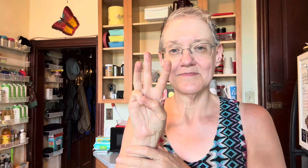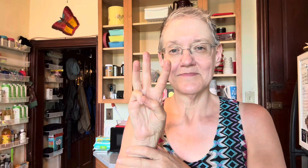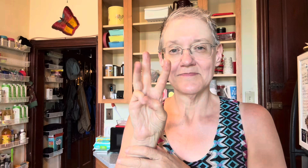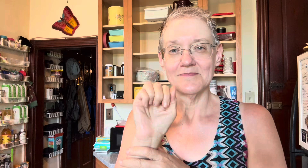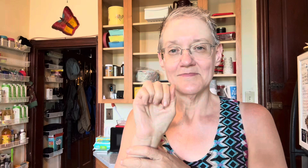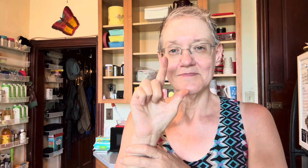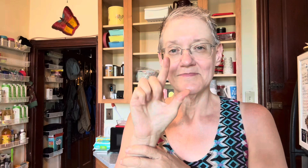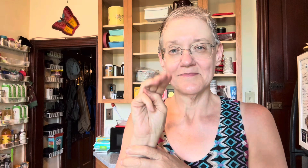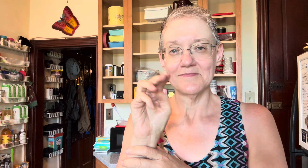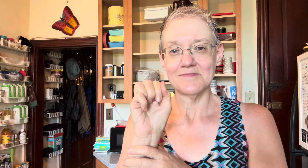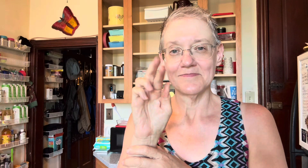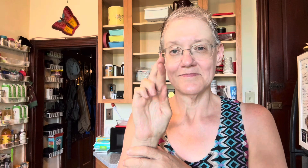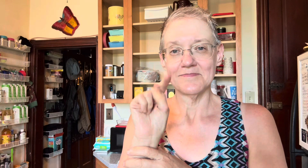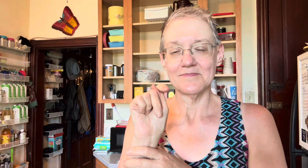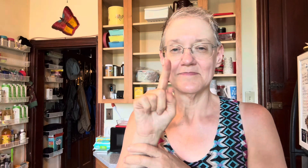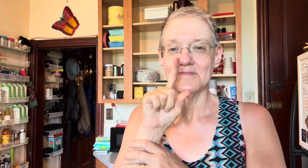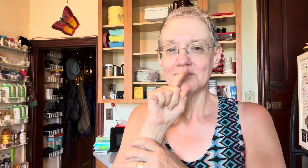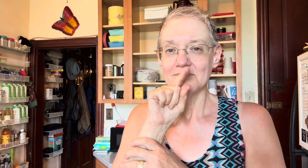rather not use these to make bone broth.